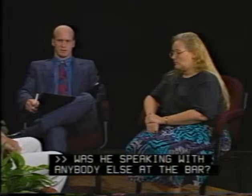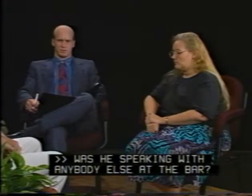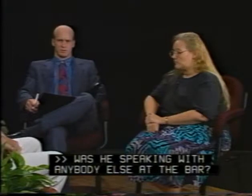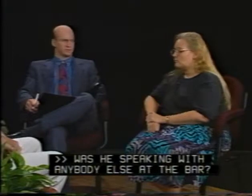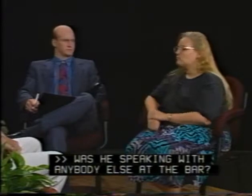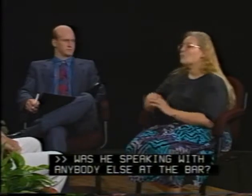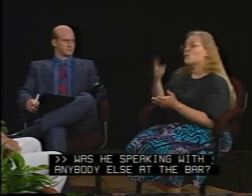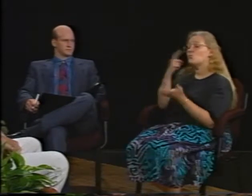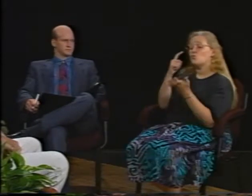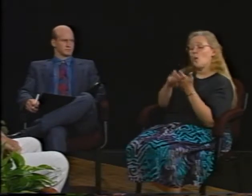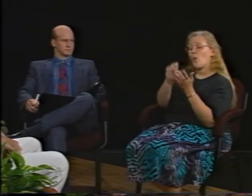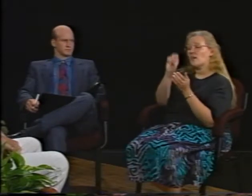bar?